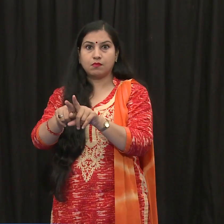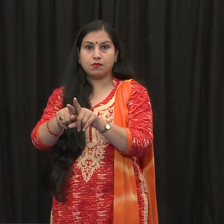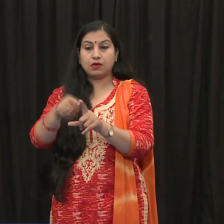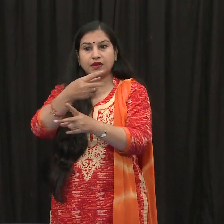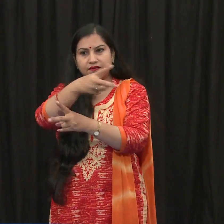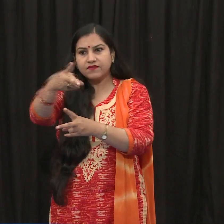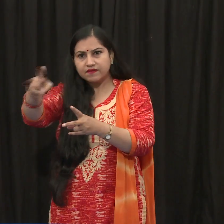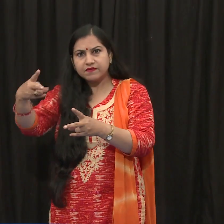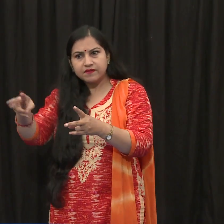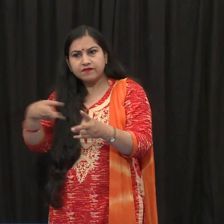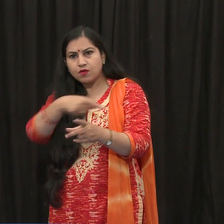different